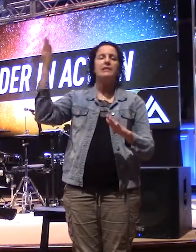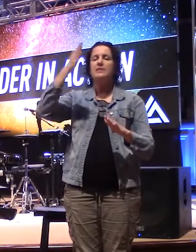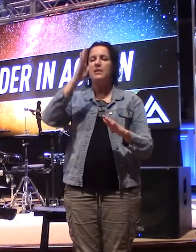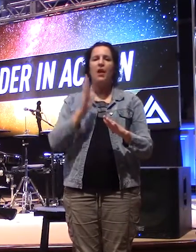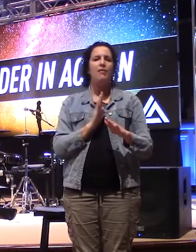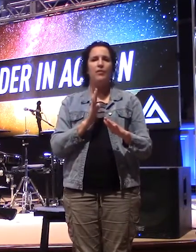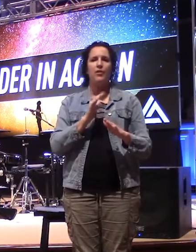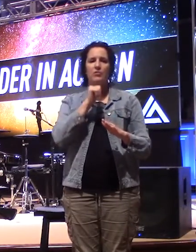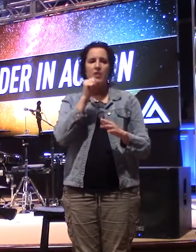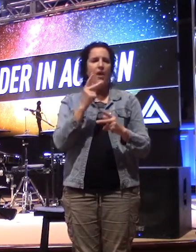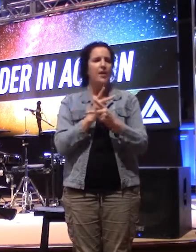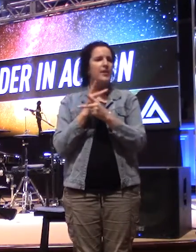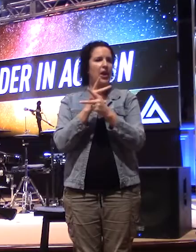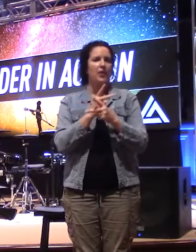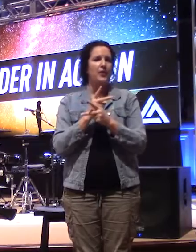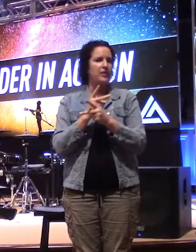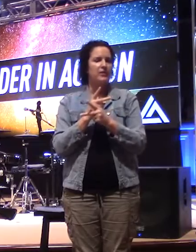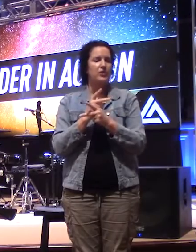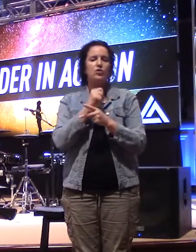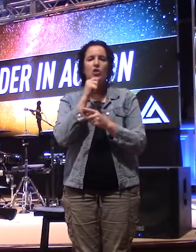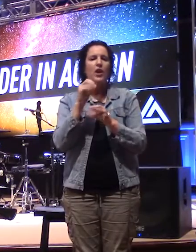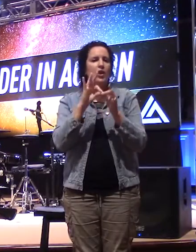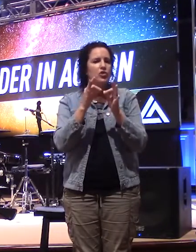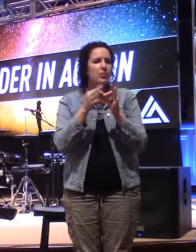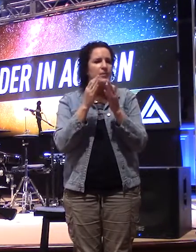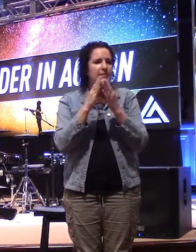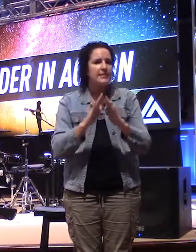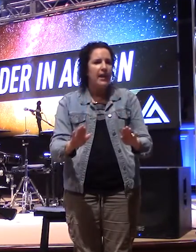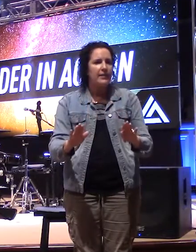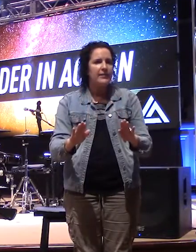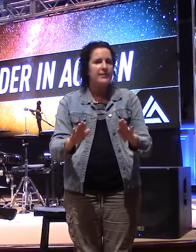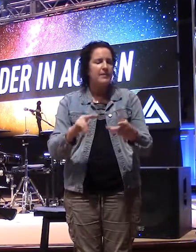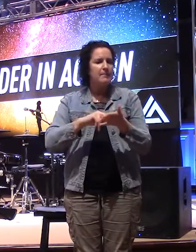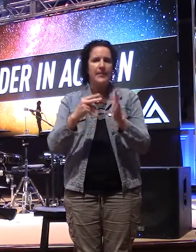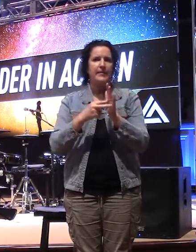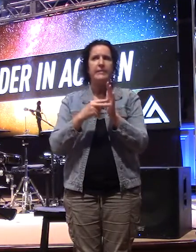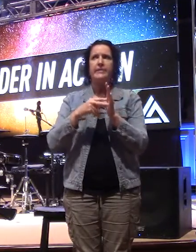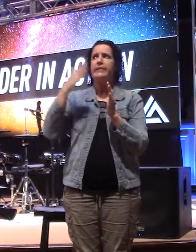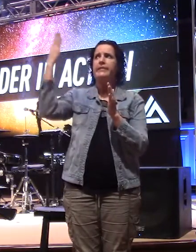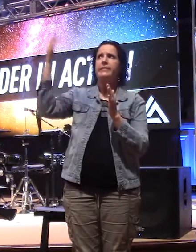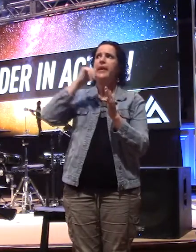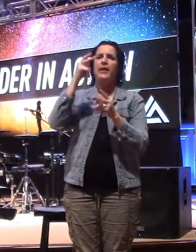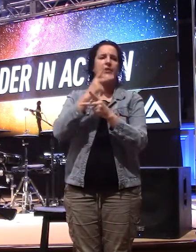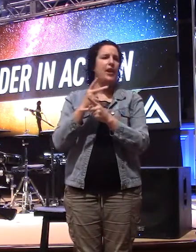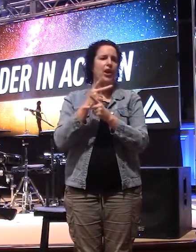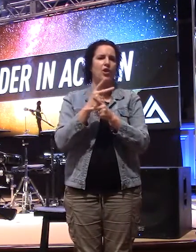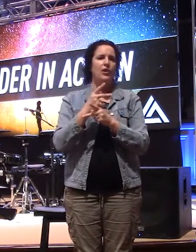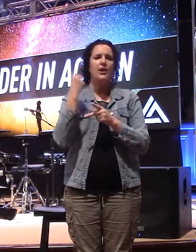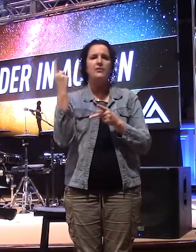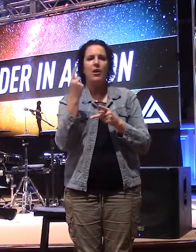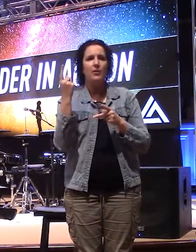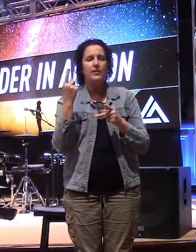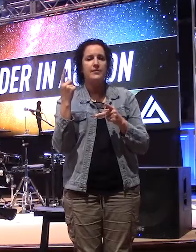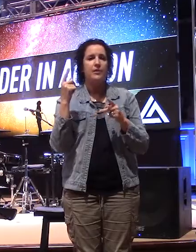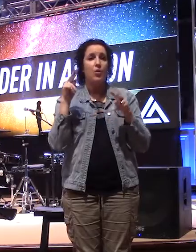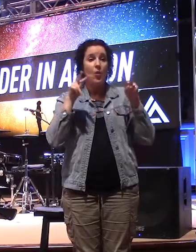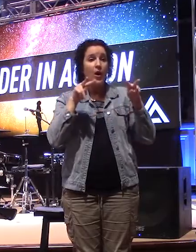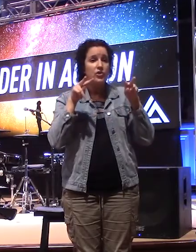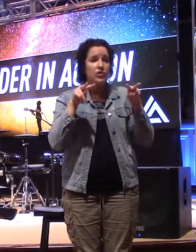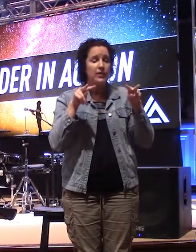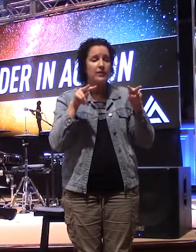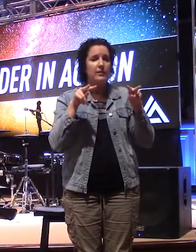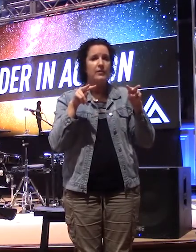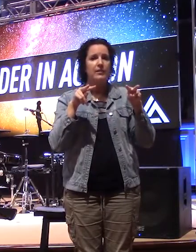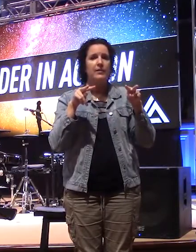us. Never interpret the silence of God as the indifference of God. God is always alert, always there. And the